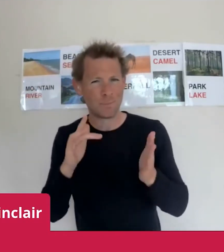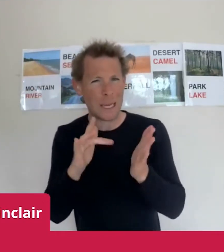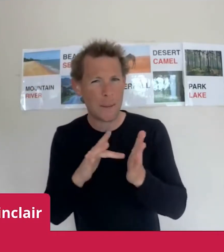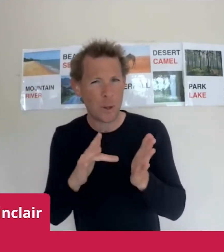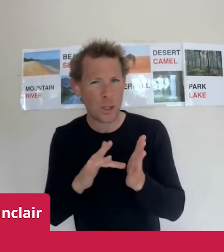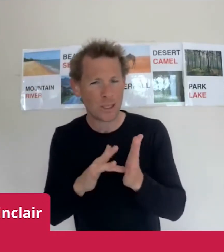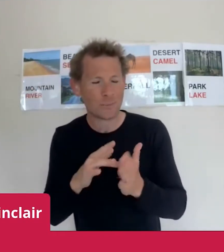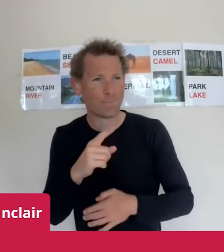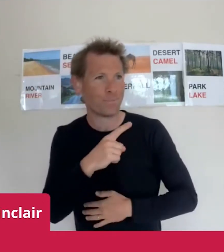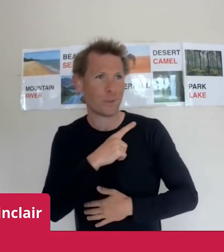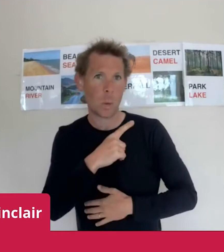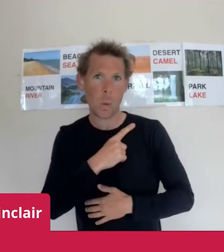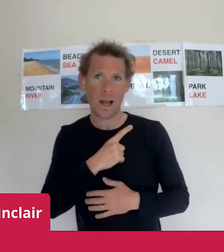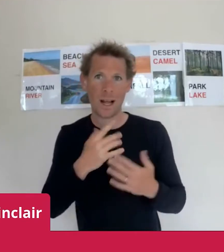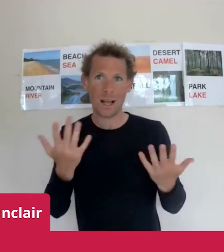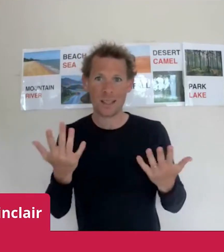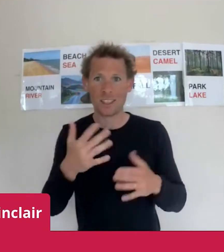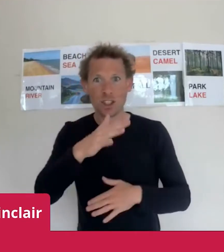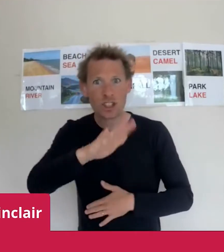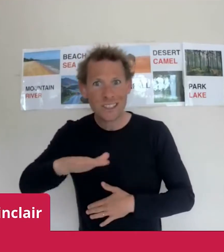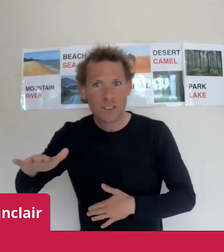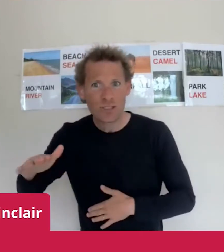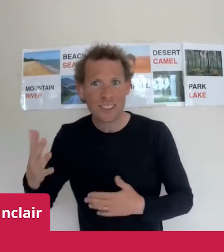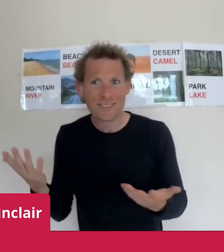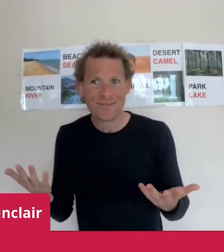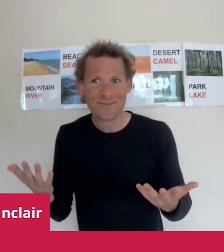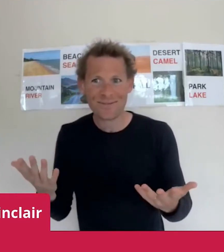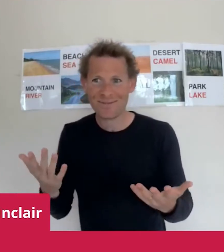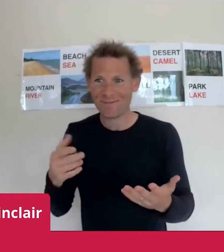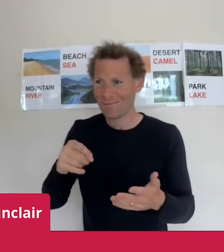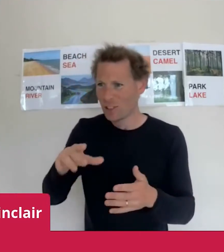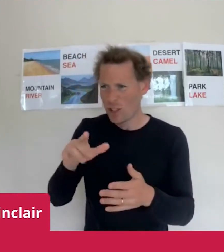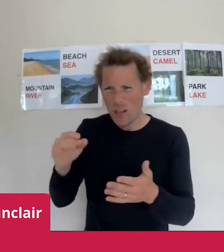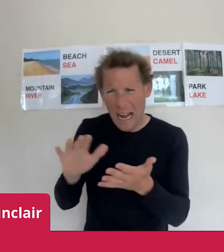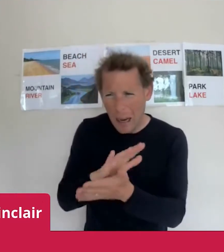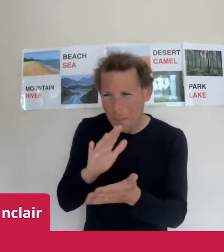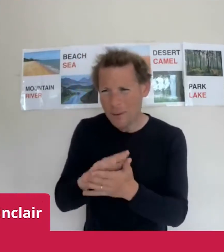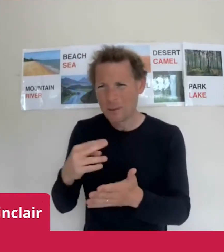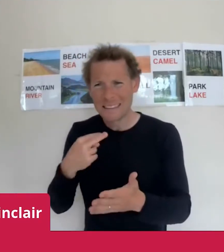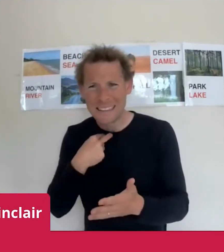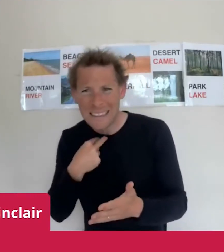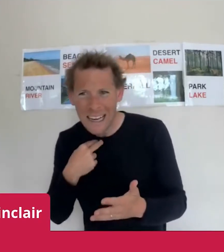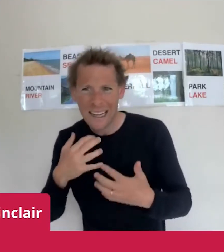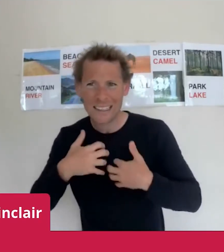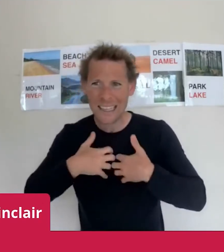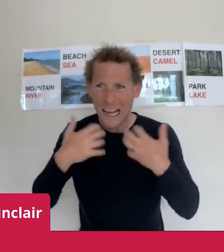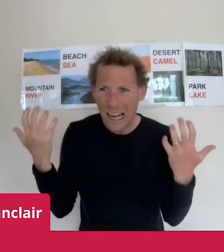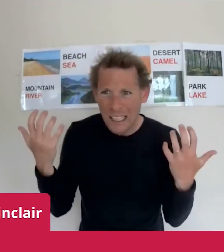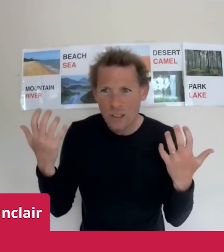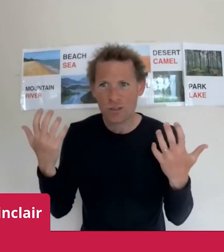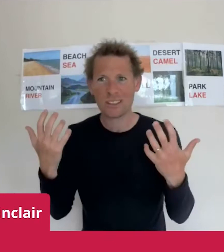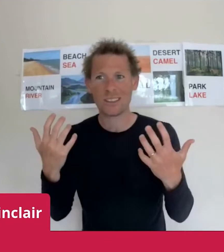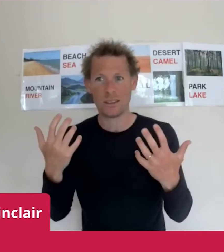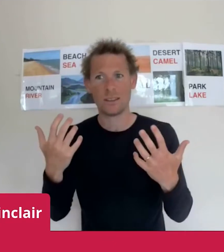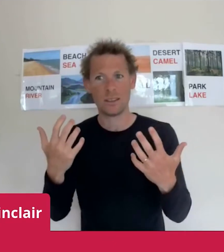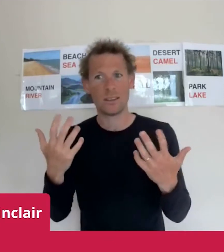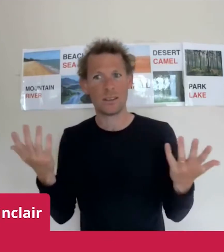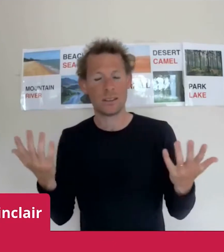nature. And then I thought as well, emotions are important because, well, when you're working with kids, you want to be able to